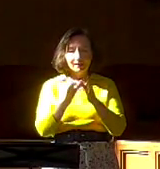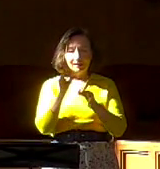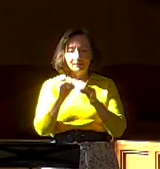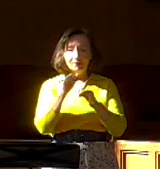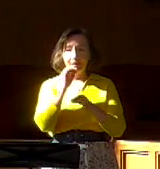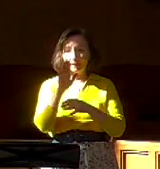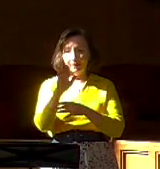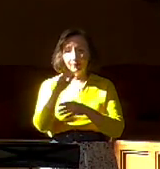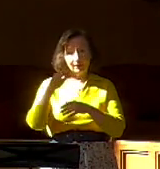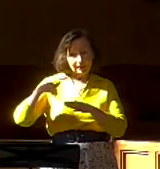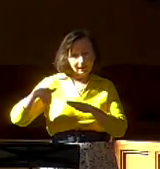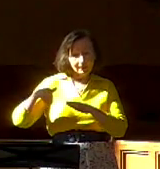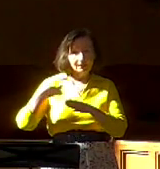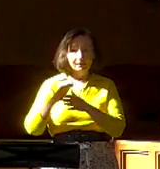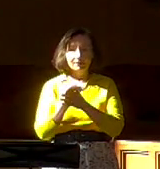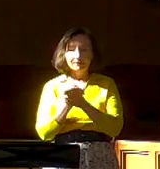yet.